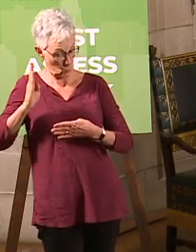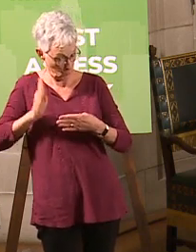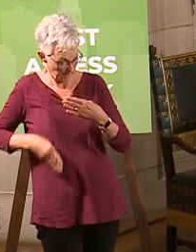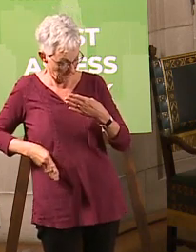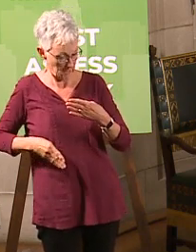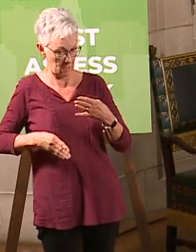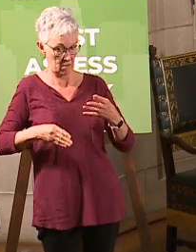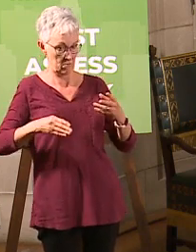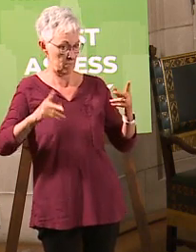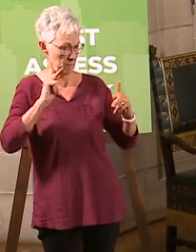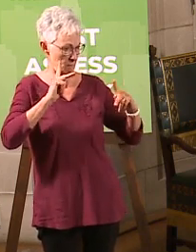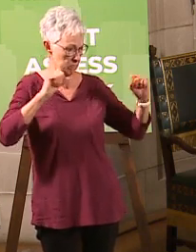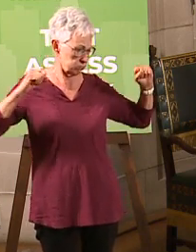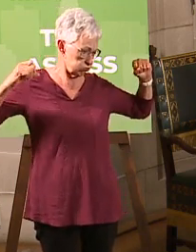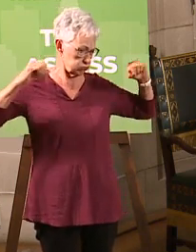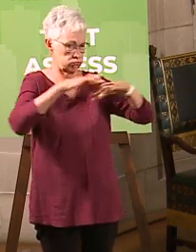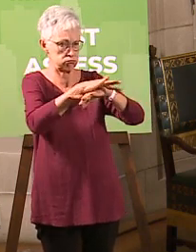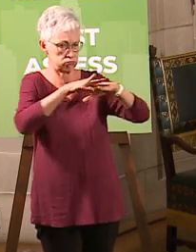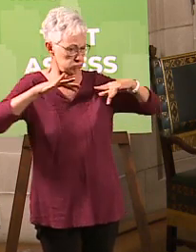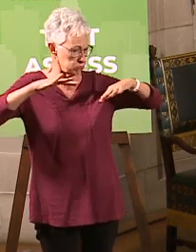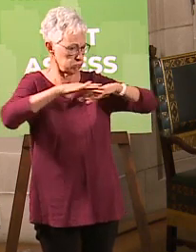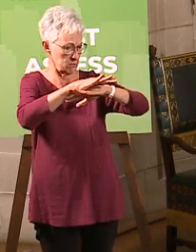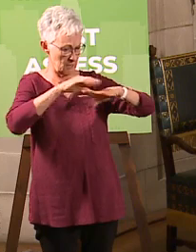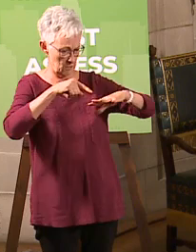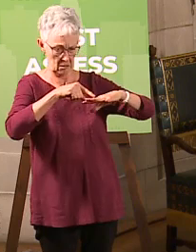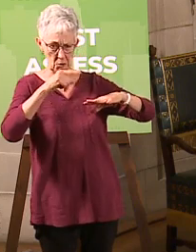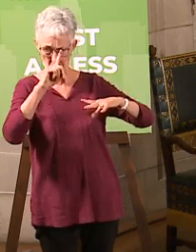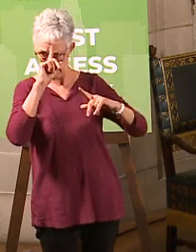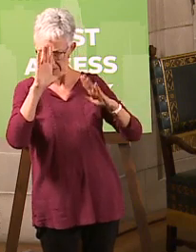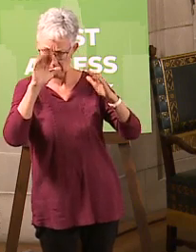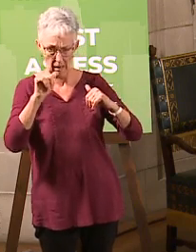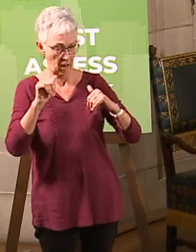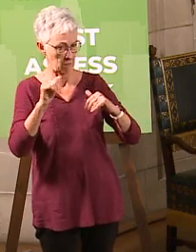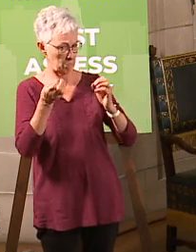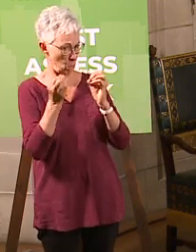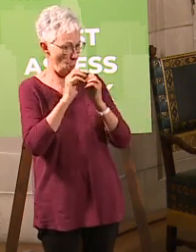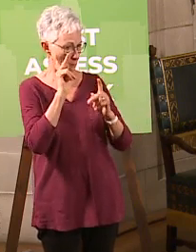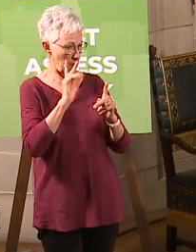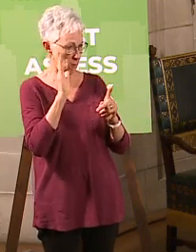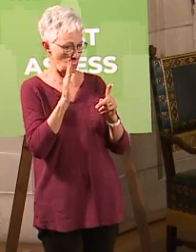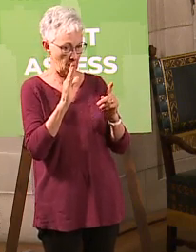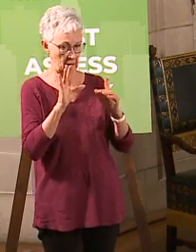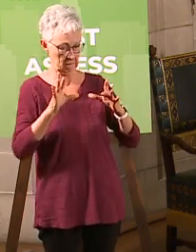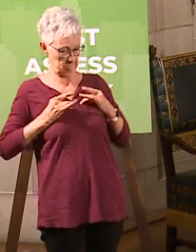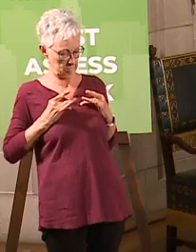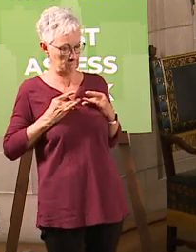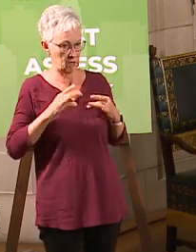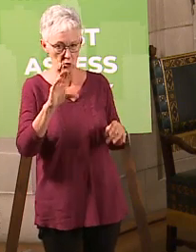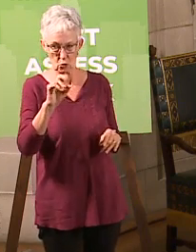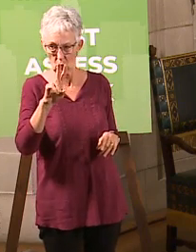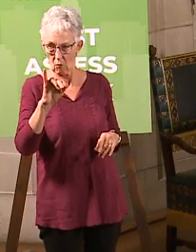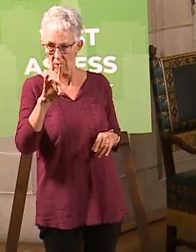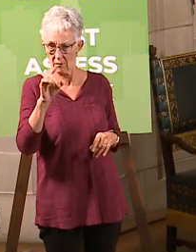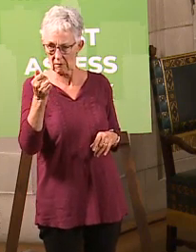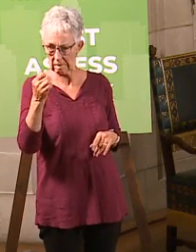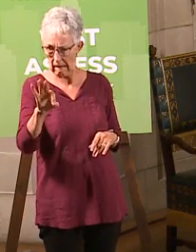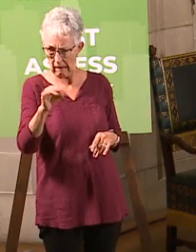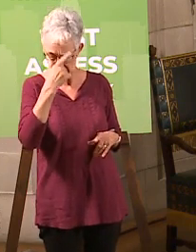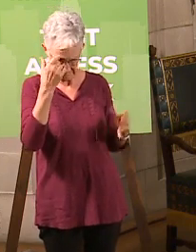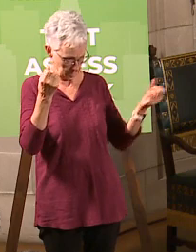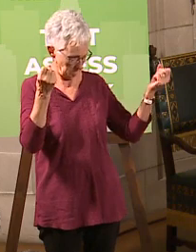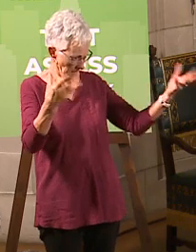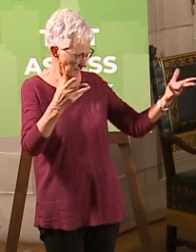on what goes on in those phone calls to really respect the candid nature of those conversations so we can keep them candid and